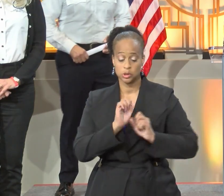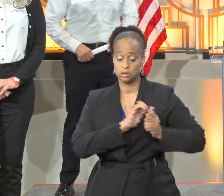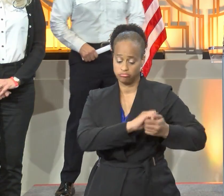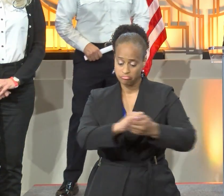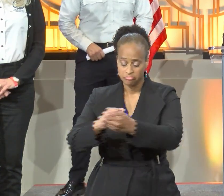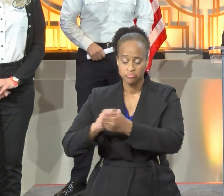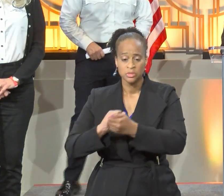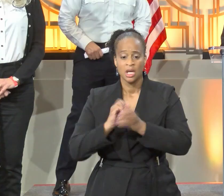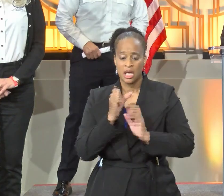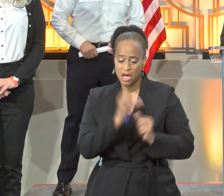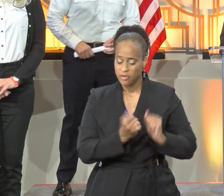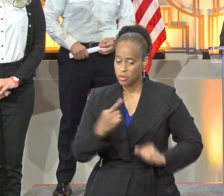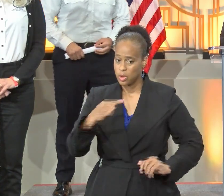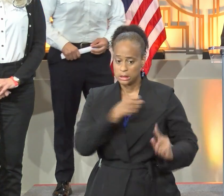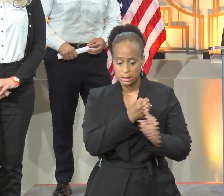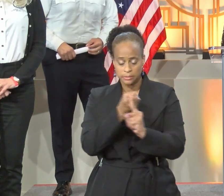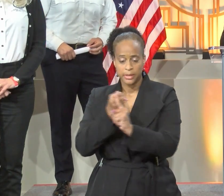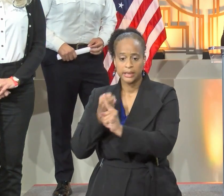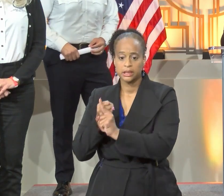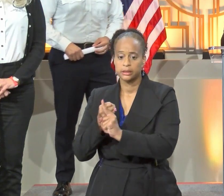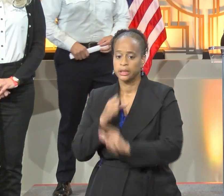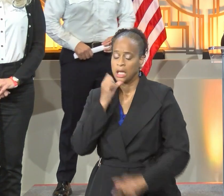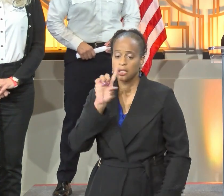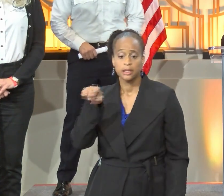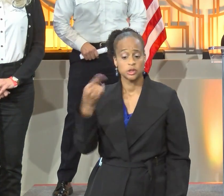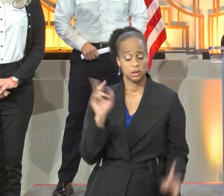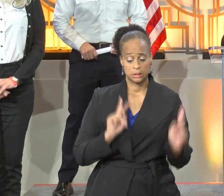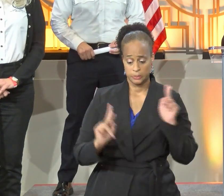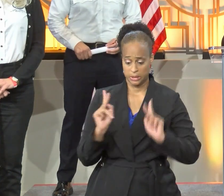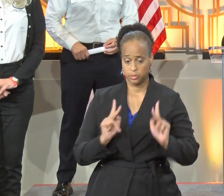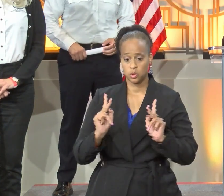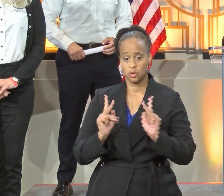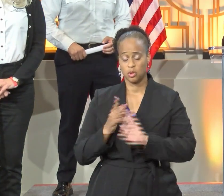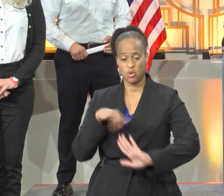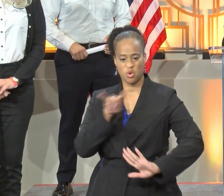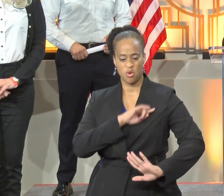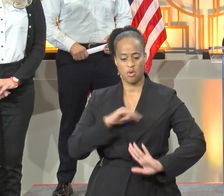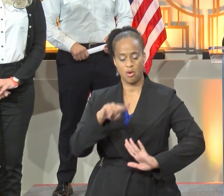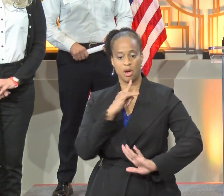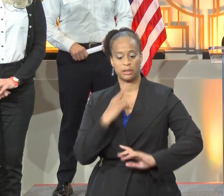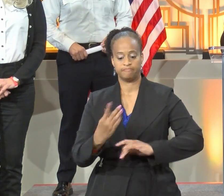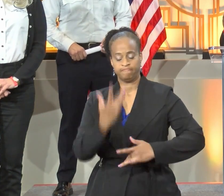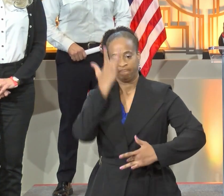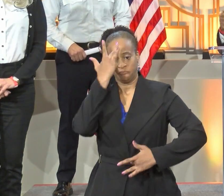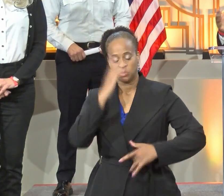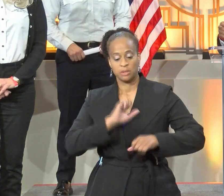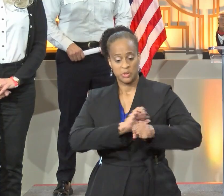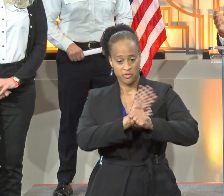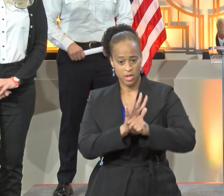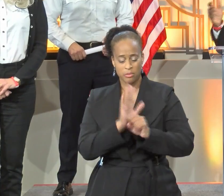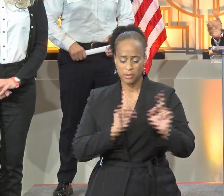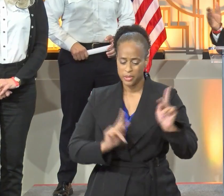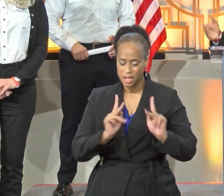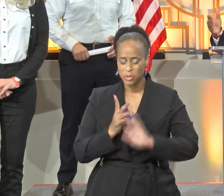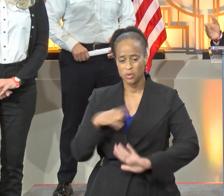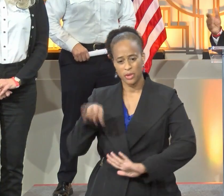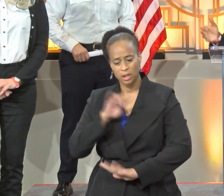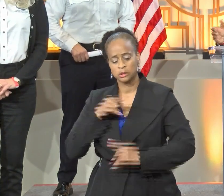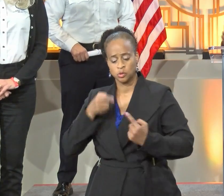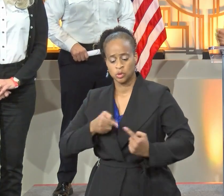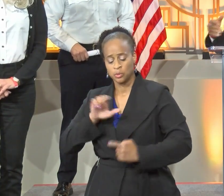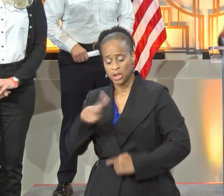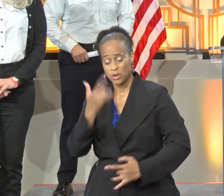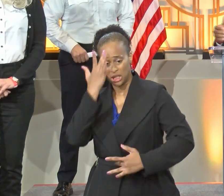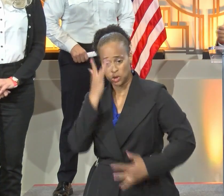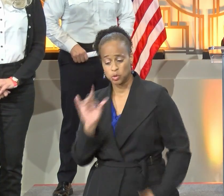collectively. Everyone is impacted, not just people who are infected by this virus, but people who are suffering from other conditions as